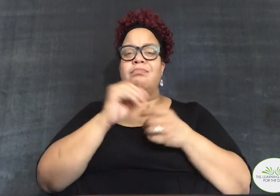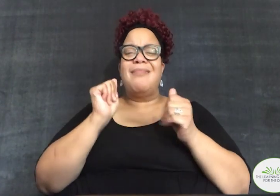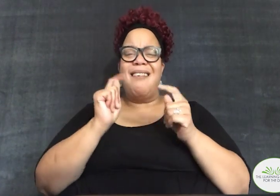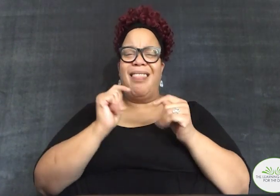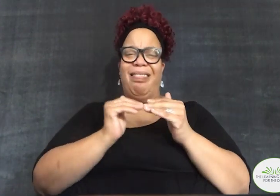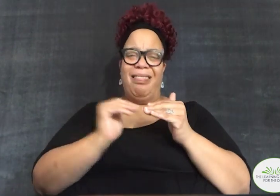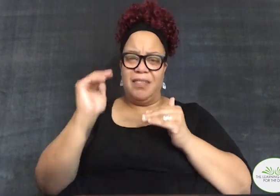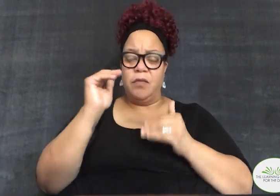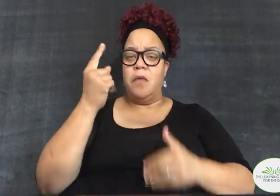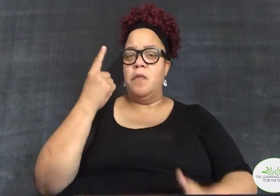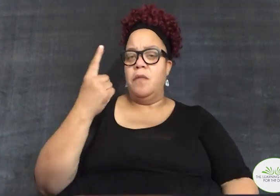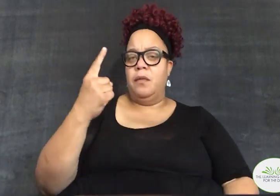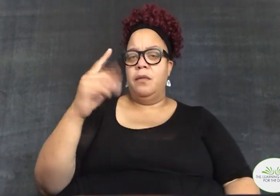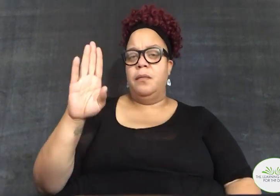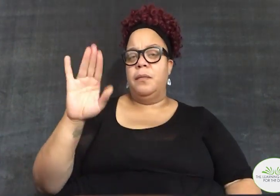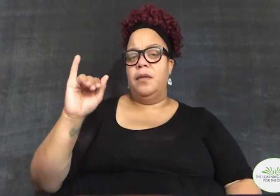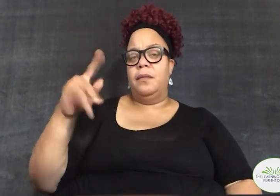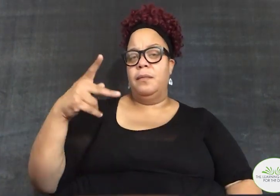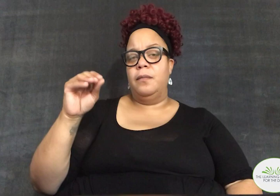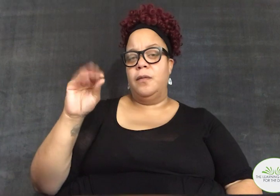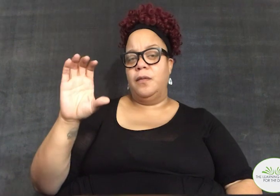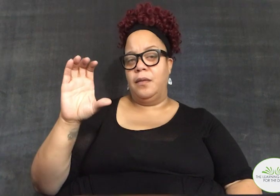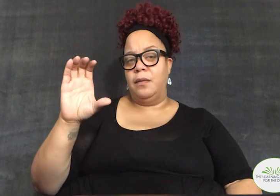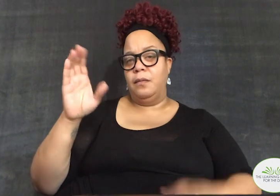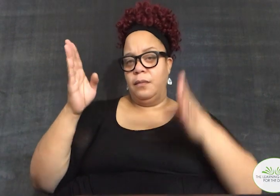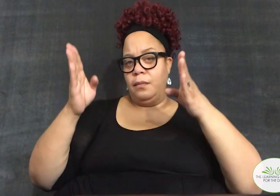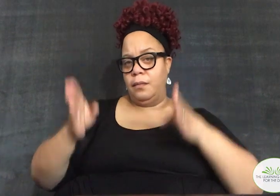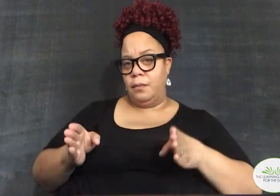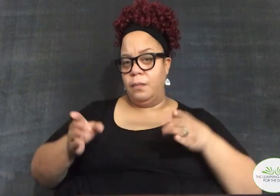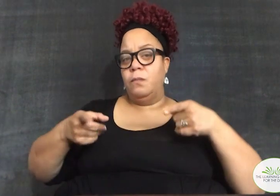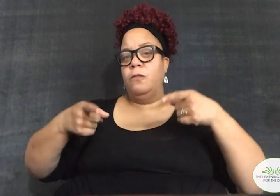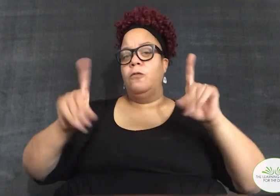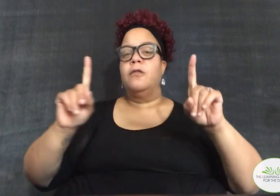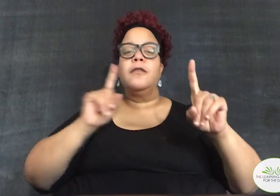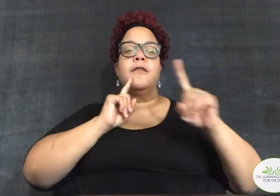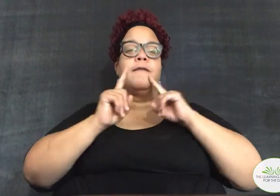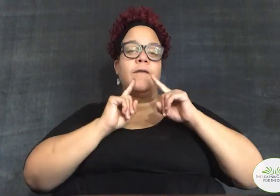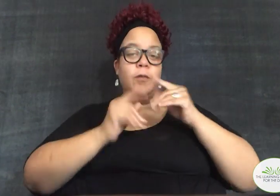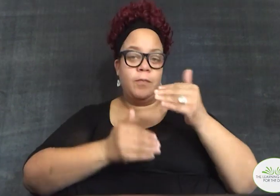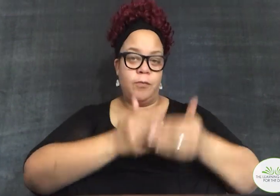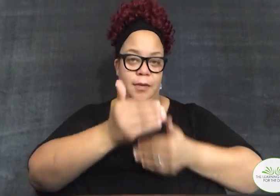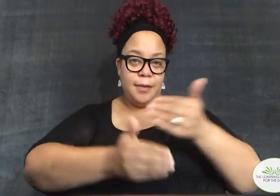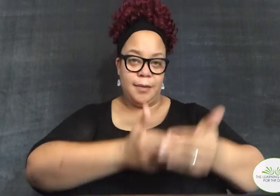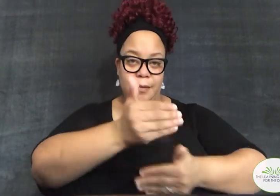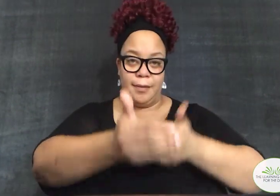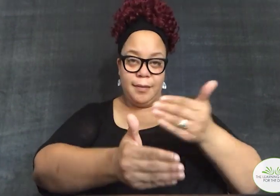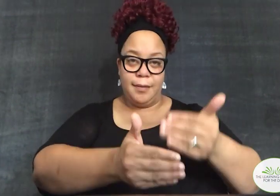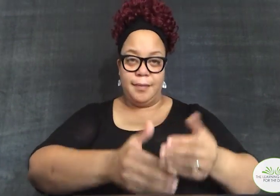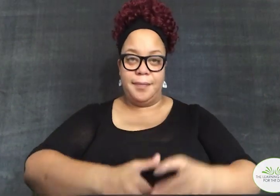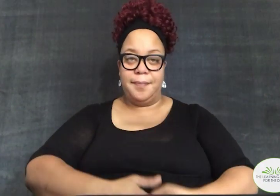TLC will review all human resource policies to determine where there may be bias and revise accordingly.